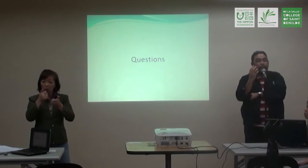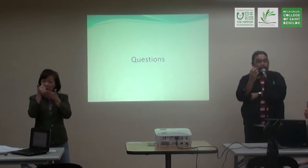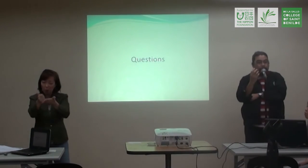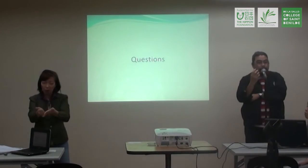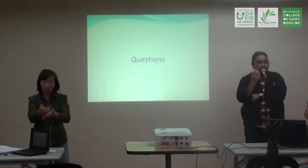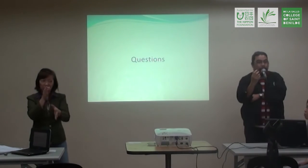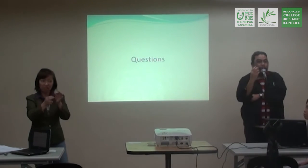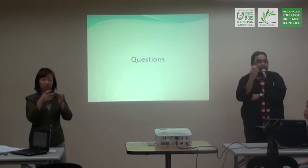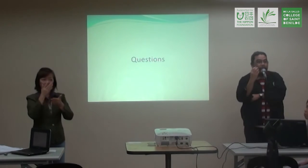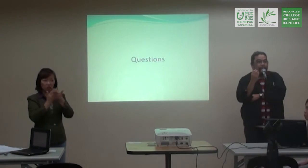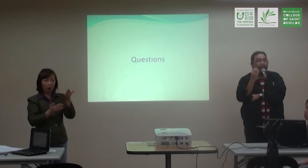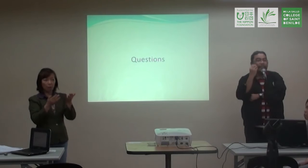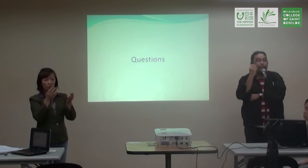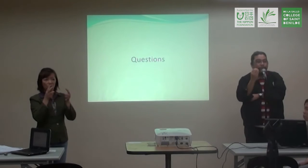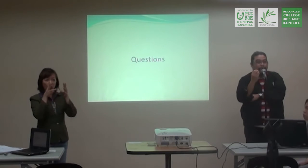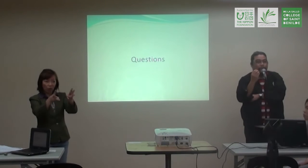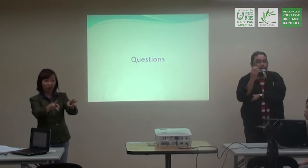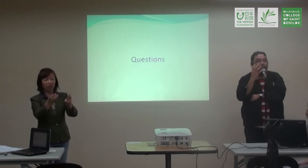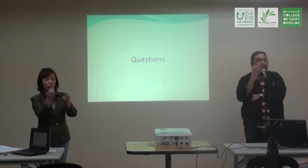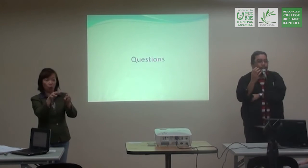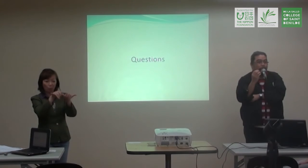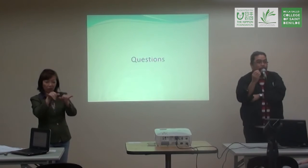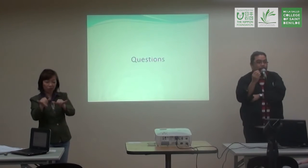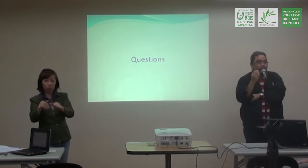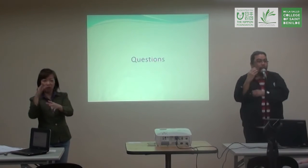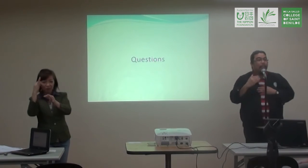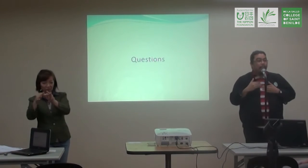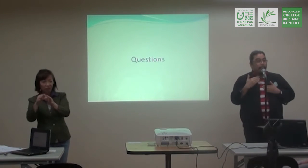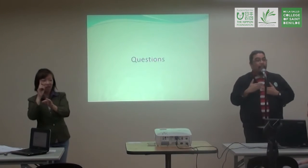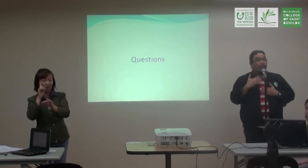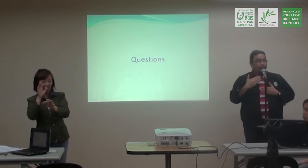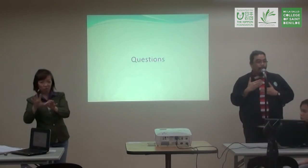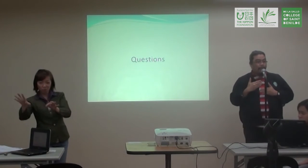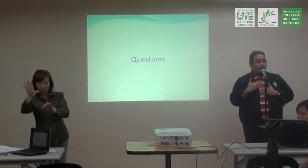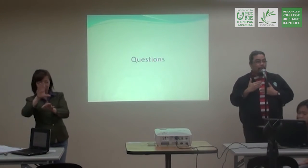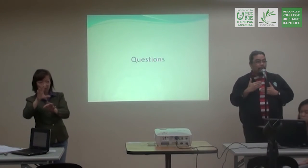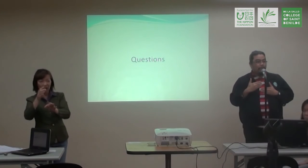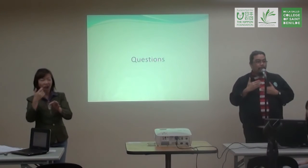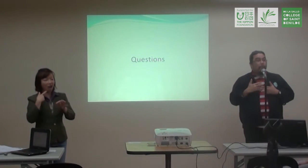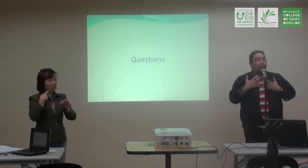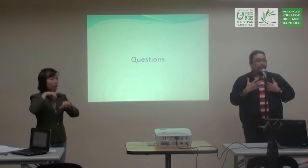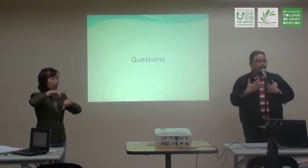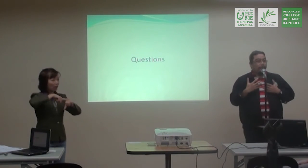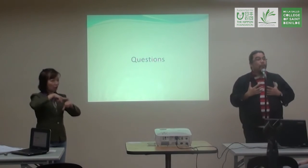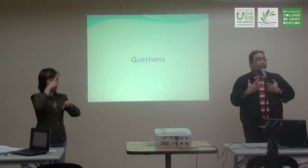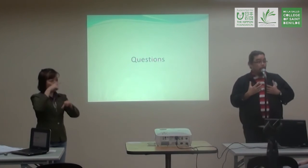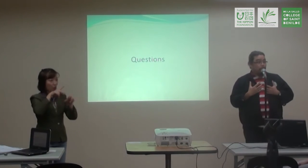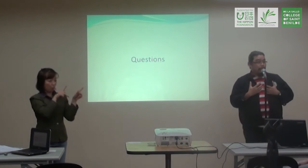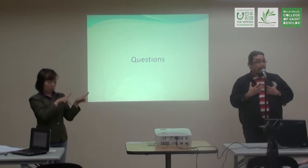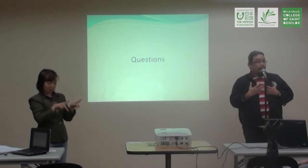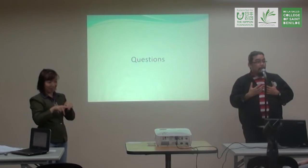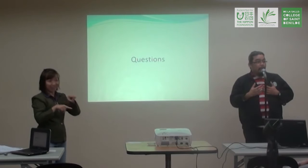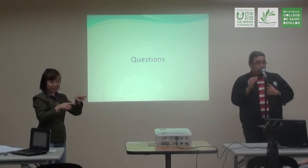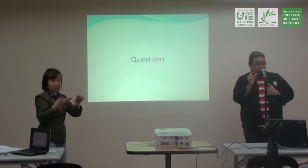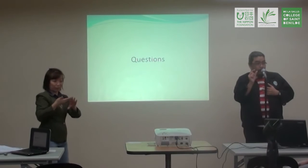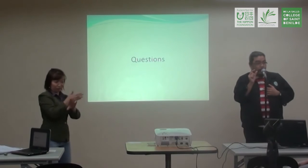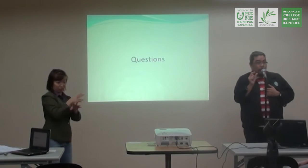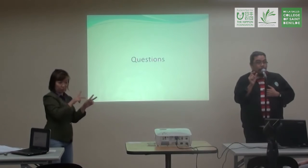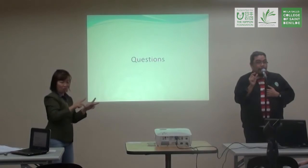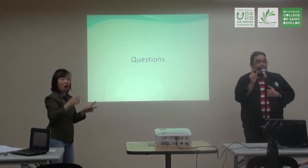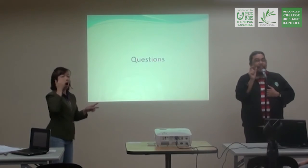there are certain measures that are really fit for the deaf population, at that time, you're